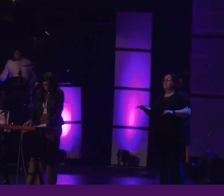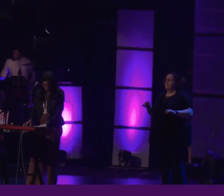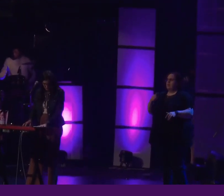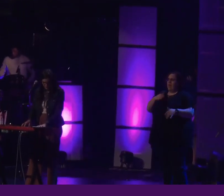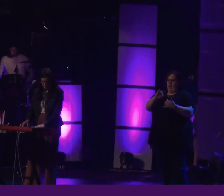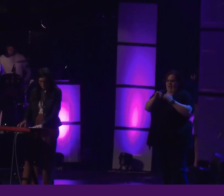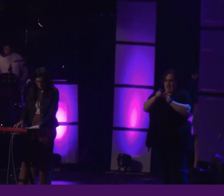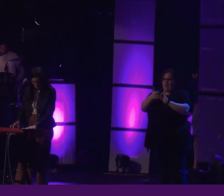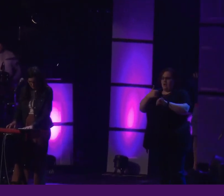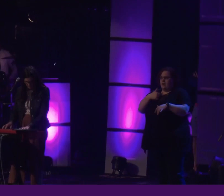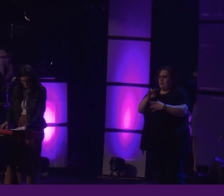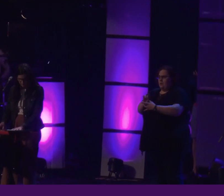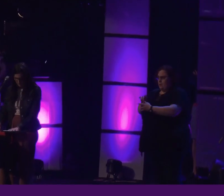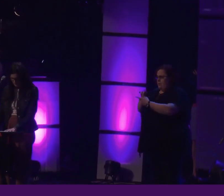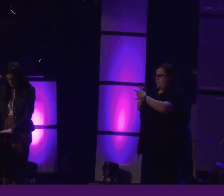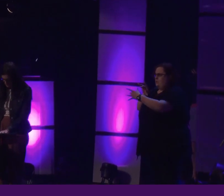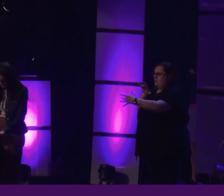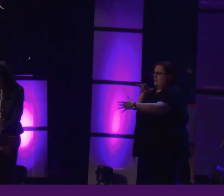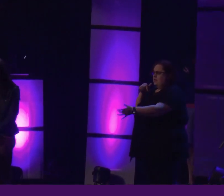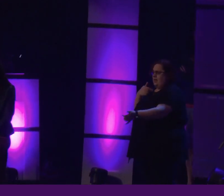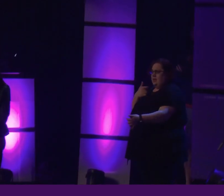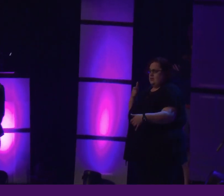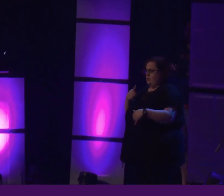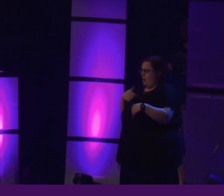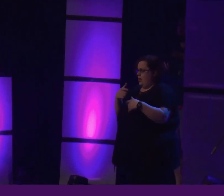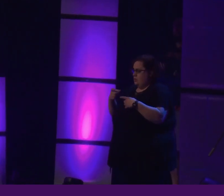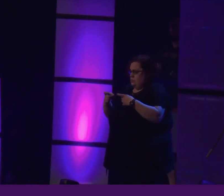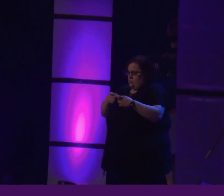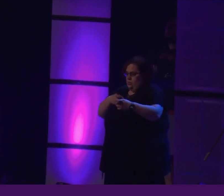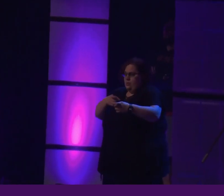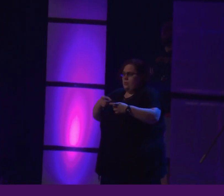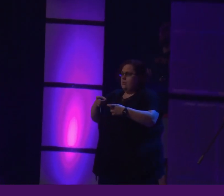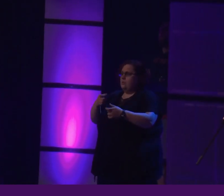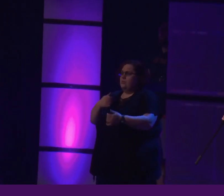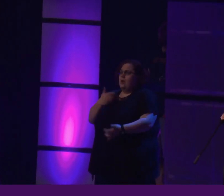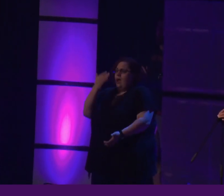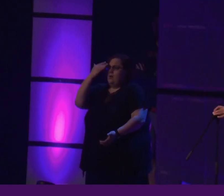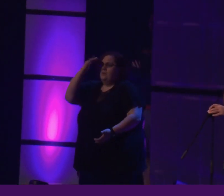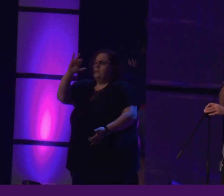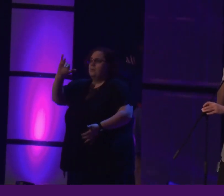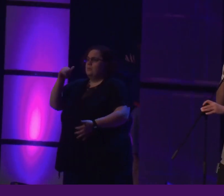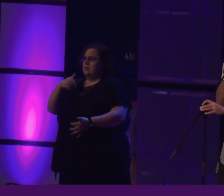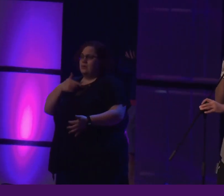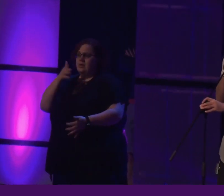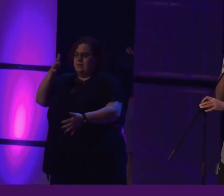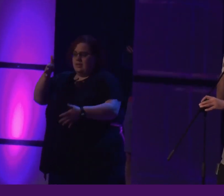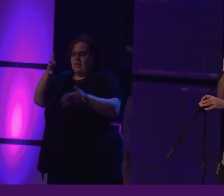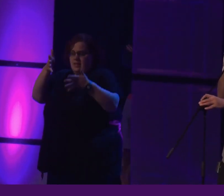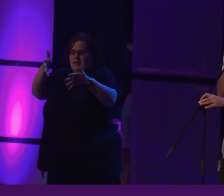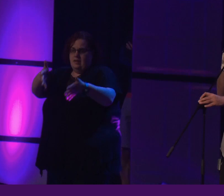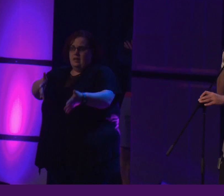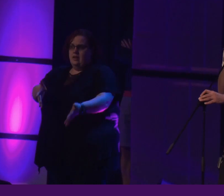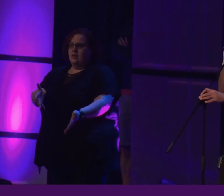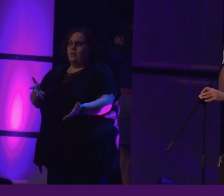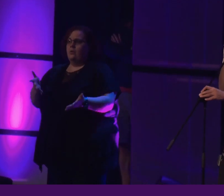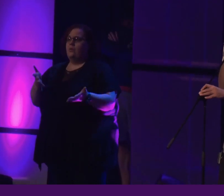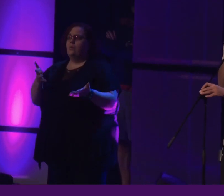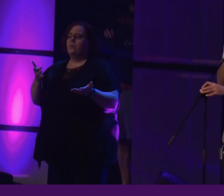How do I let go of what I control? I don't know what will be left